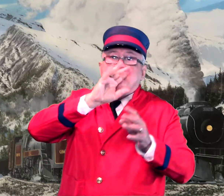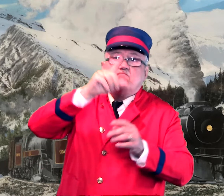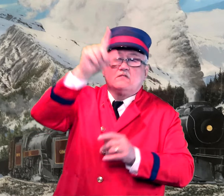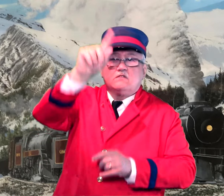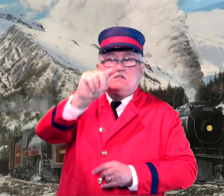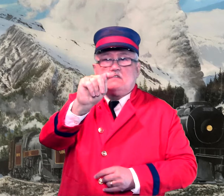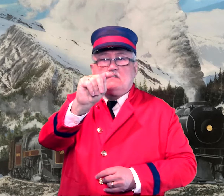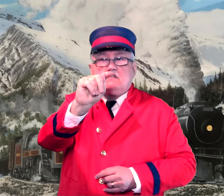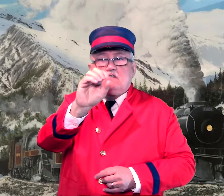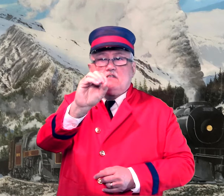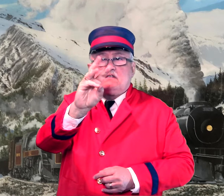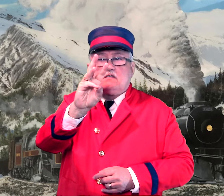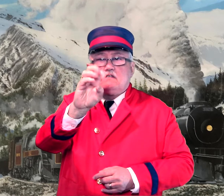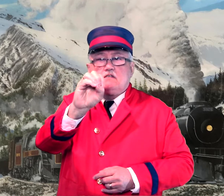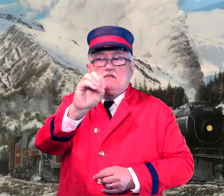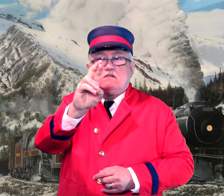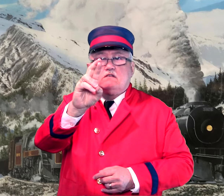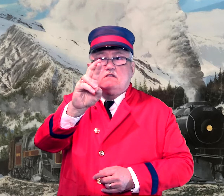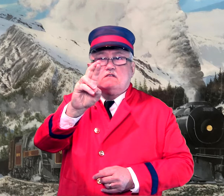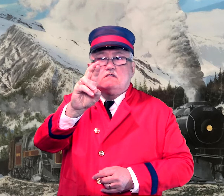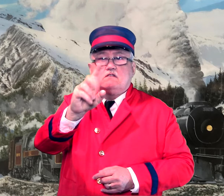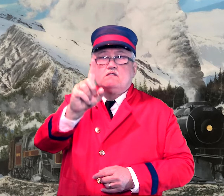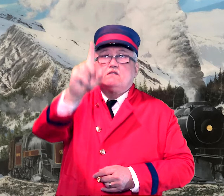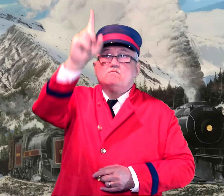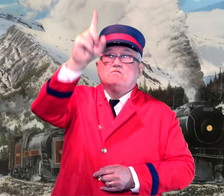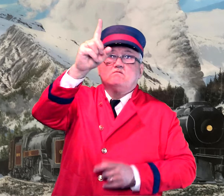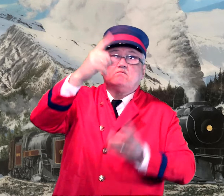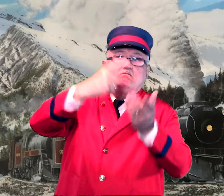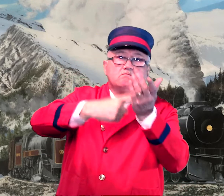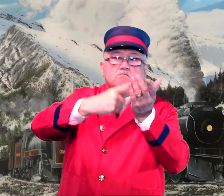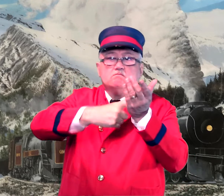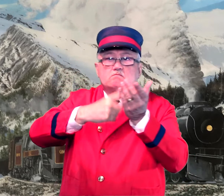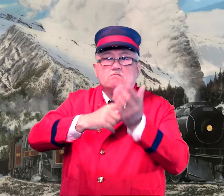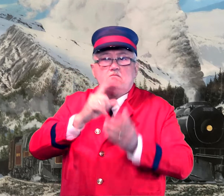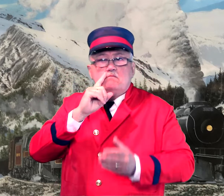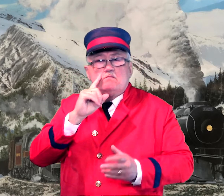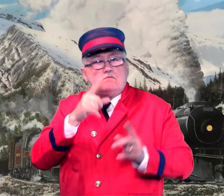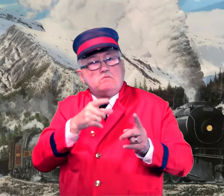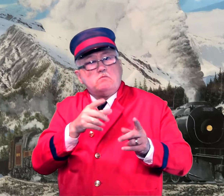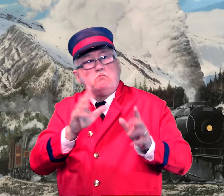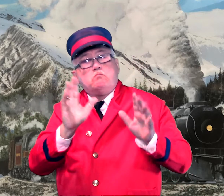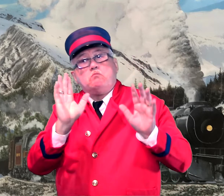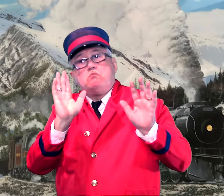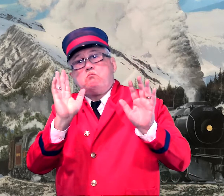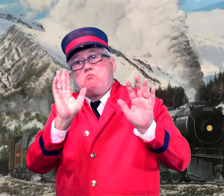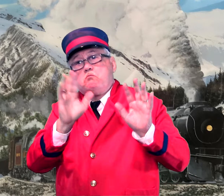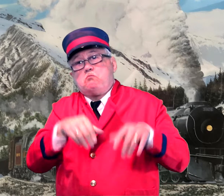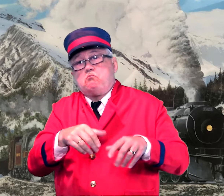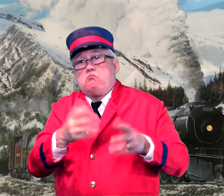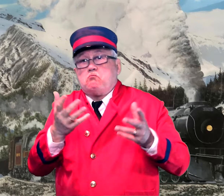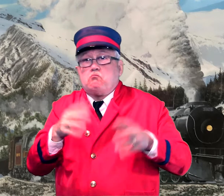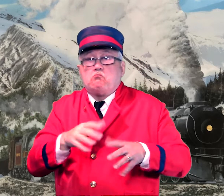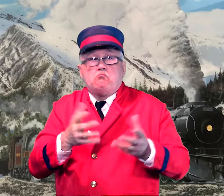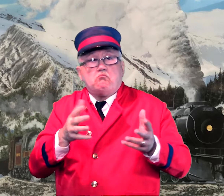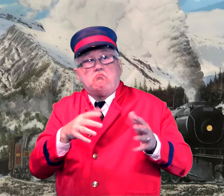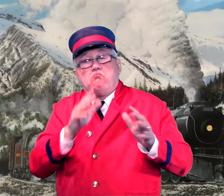The boys saw people meeting and saw them pointing and gesturing up towards the tower, but they didn't really pay